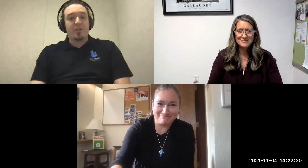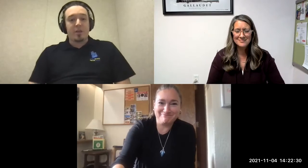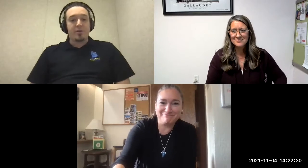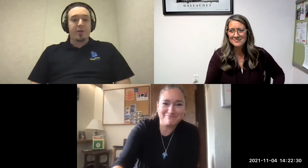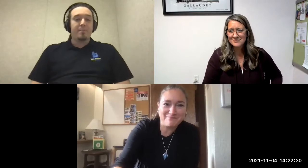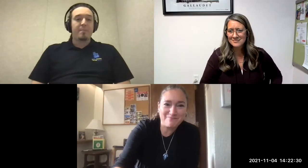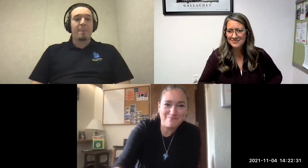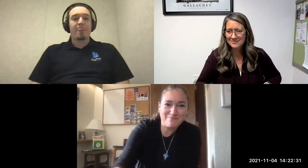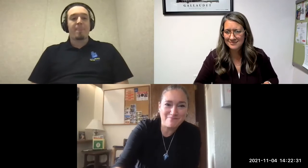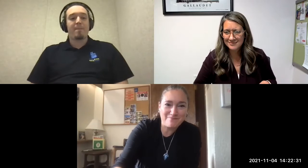Thank you, Julie.